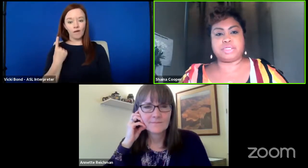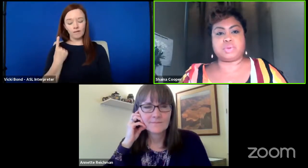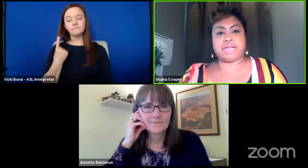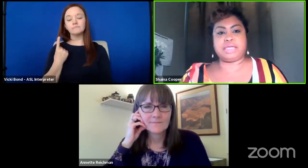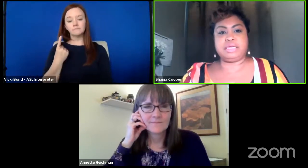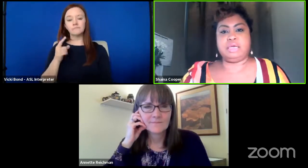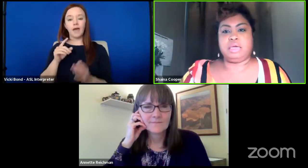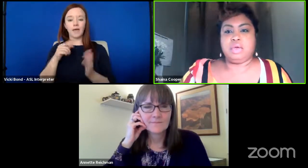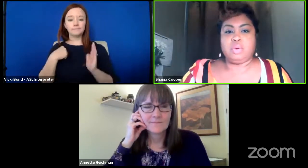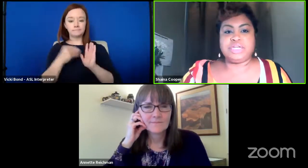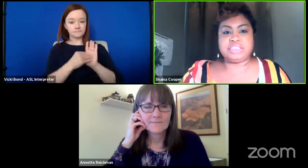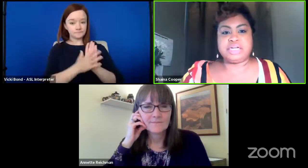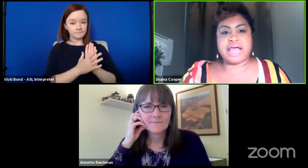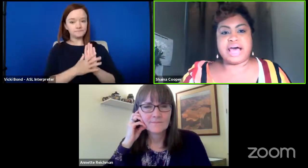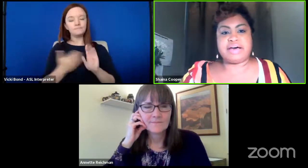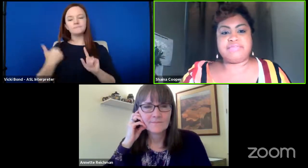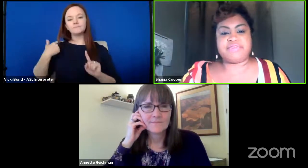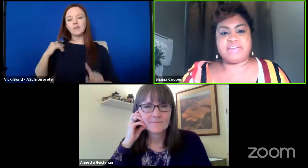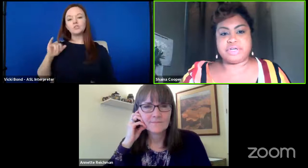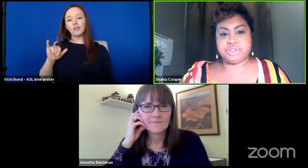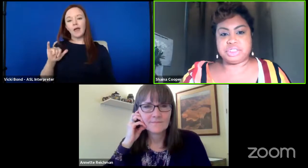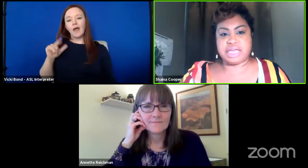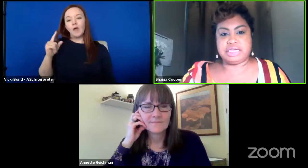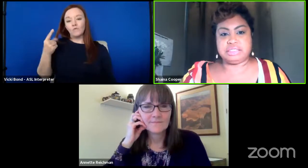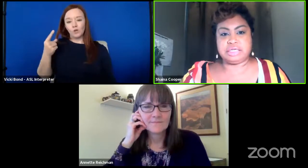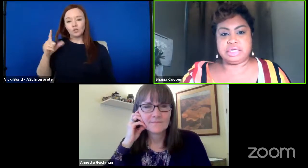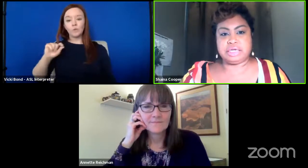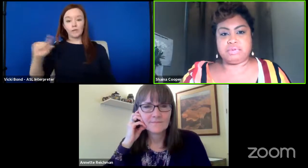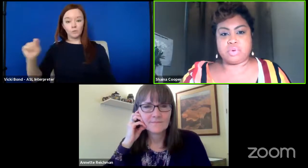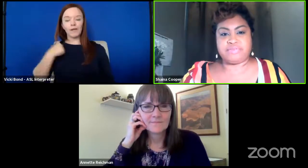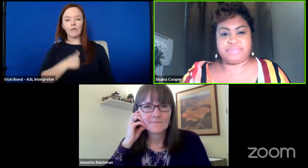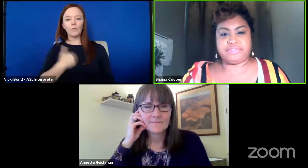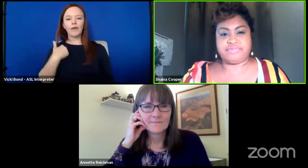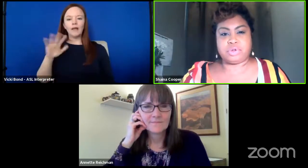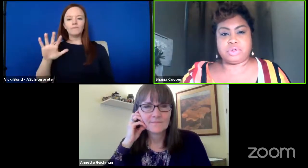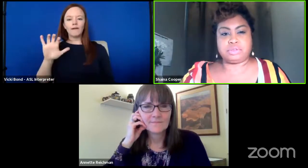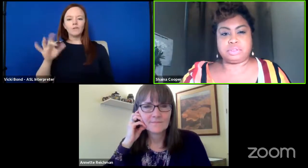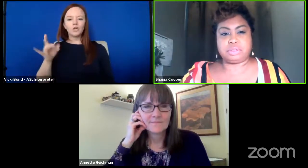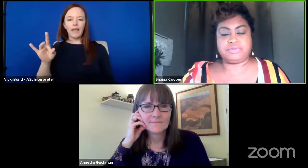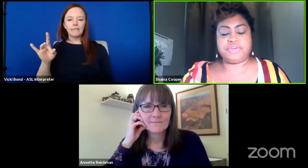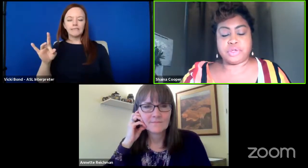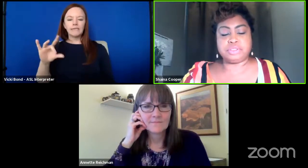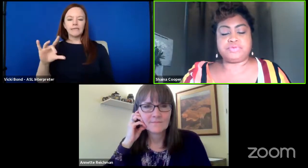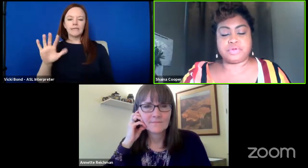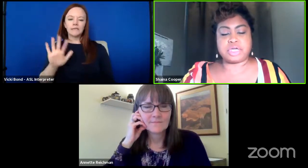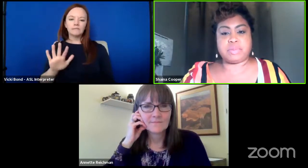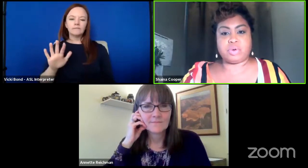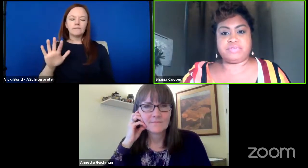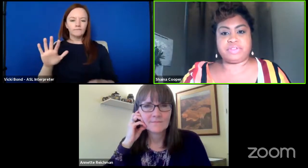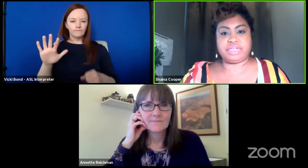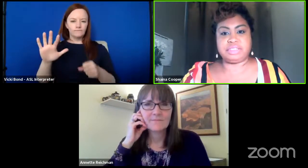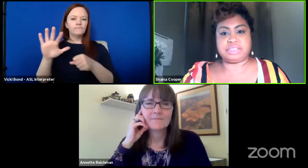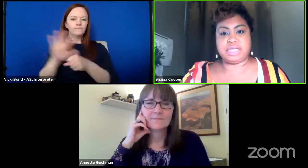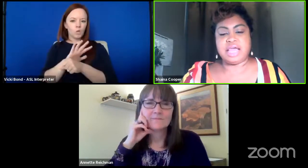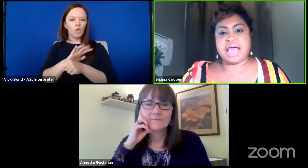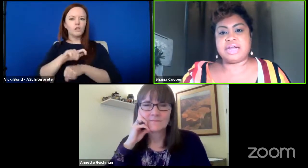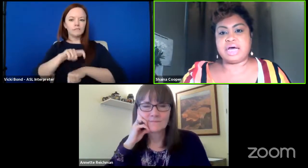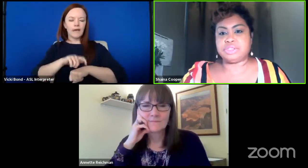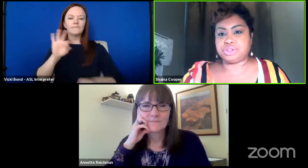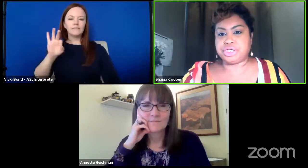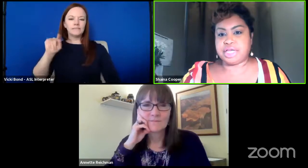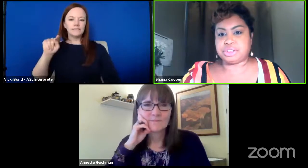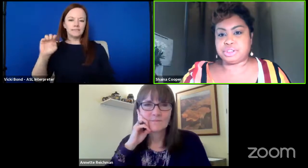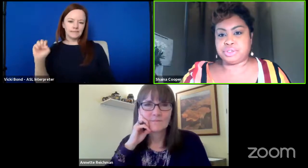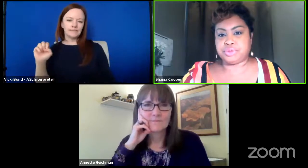1, 2020, we did have 518 roughly filled full-time equivalents